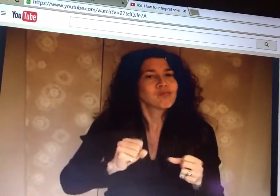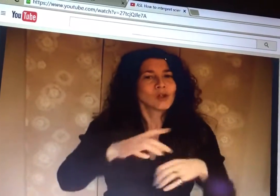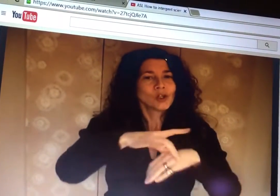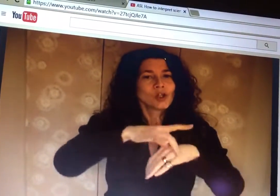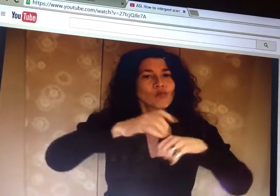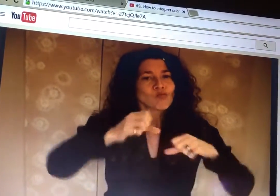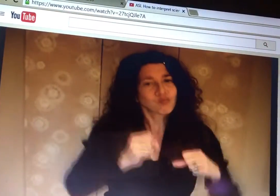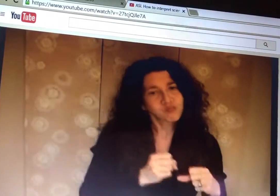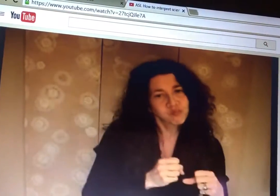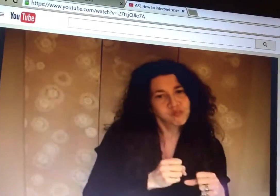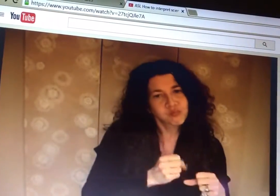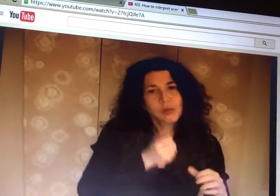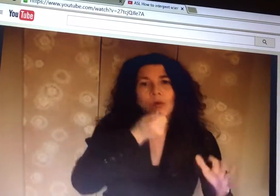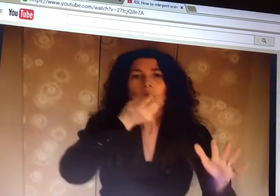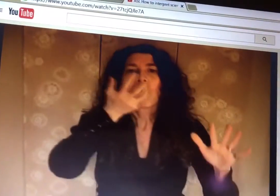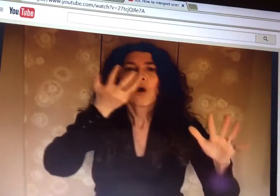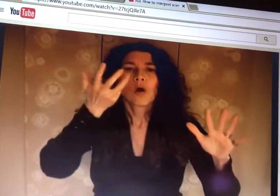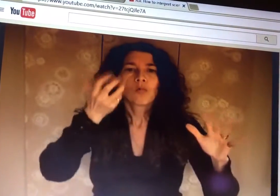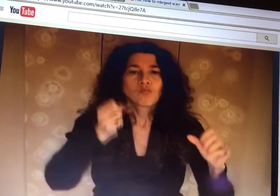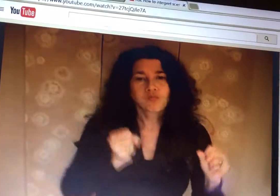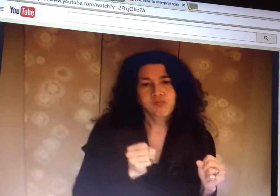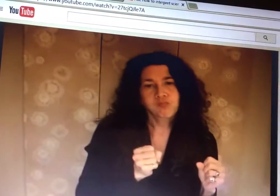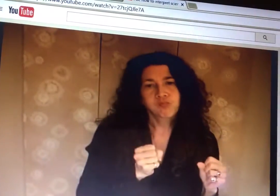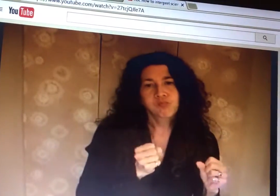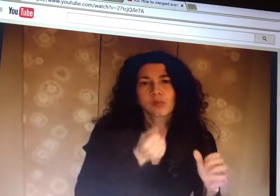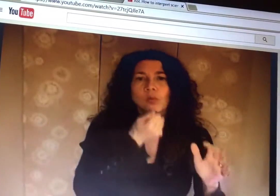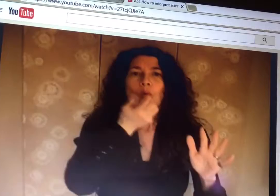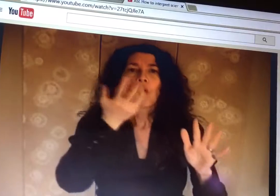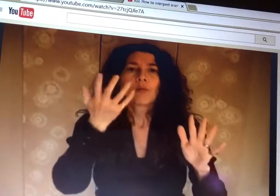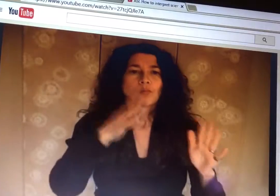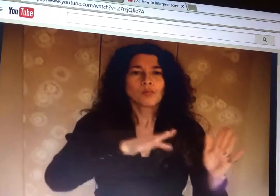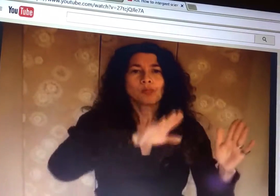times and warm times, which can then become an ice age,